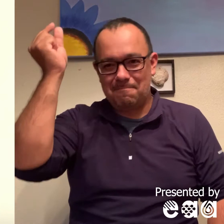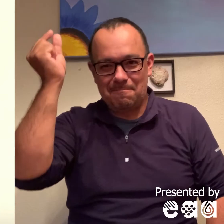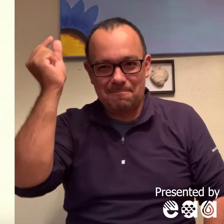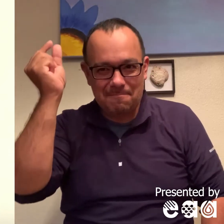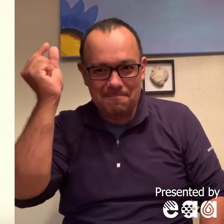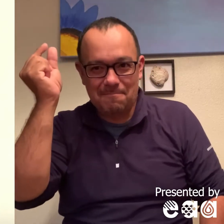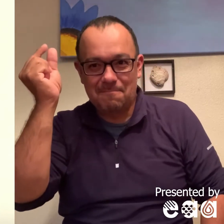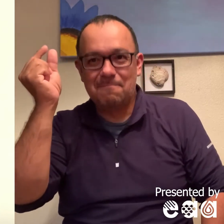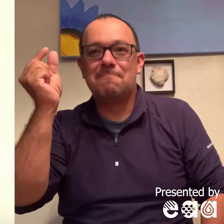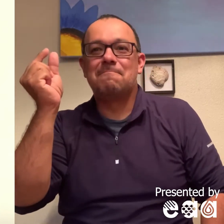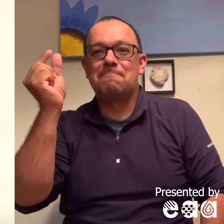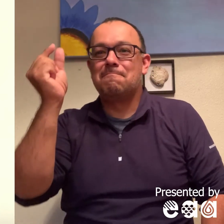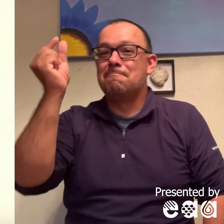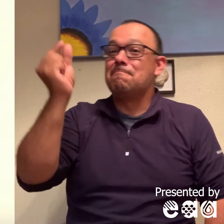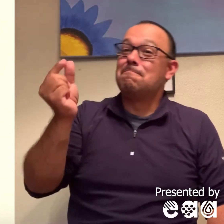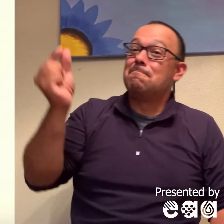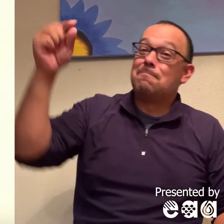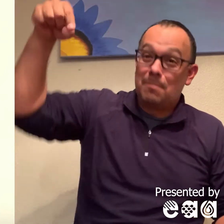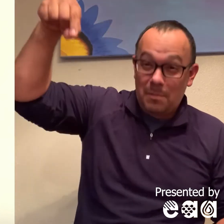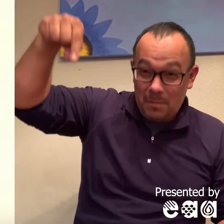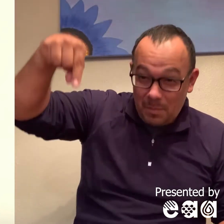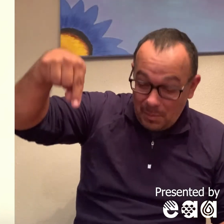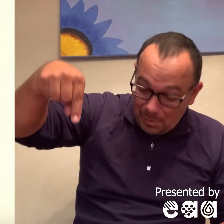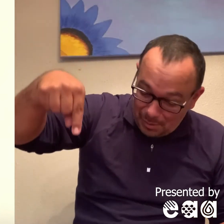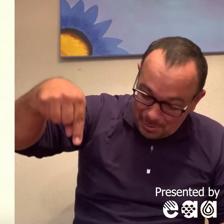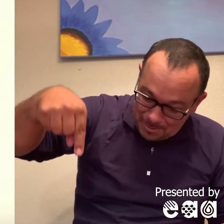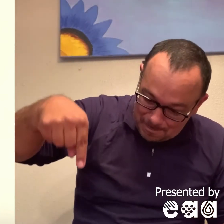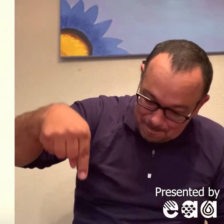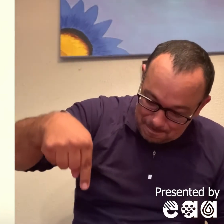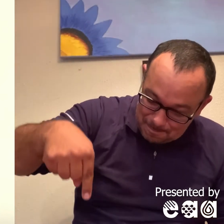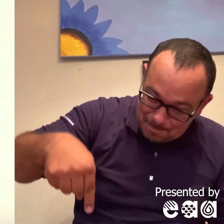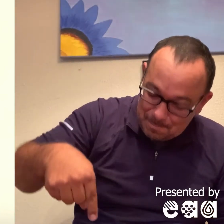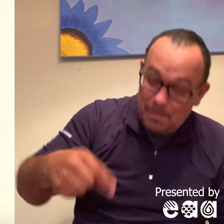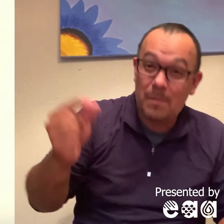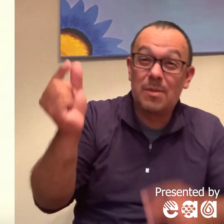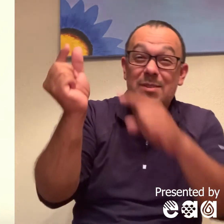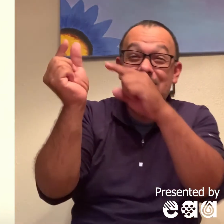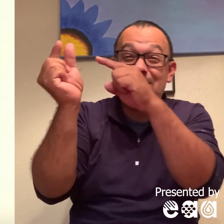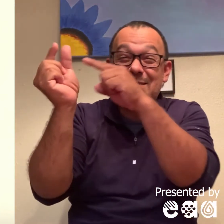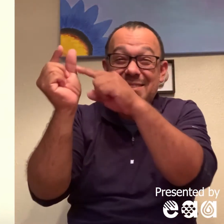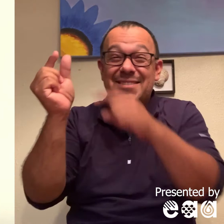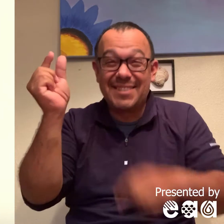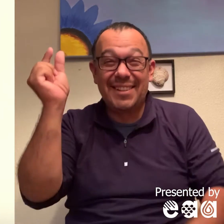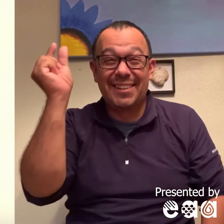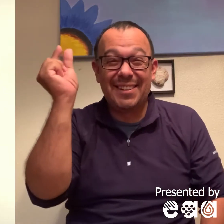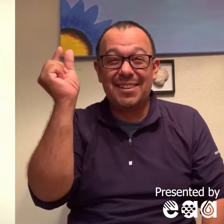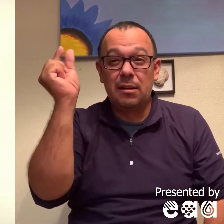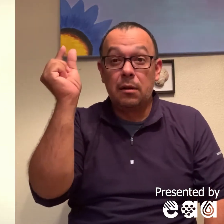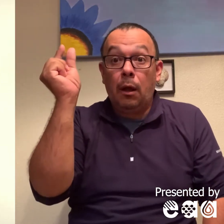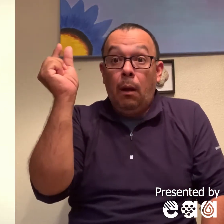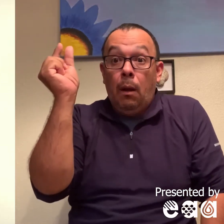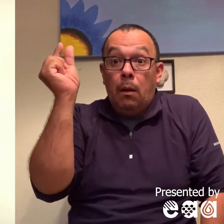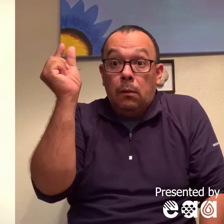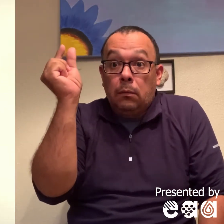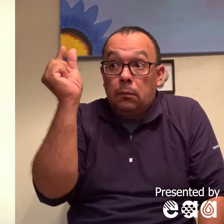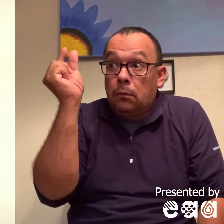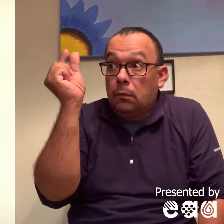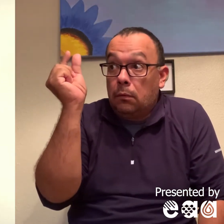As he thought about falling, the raindrop's happiness vanished.